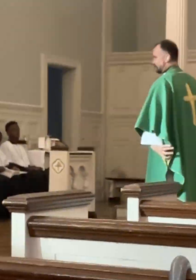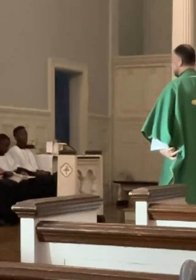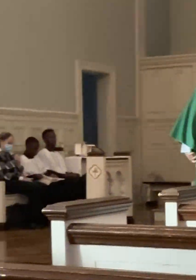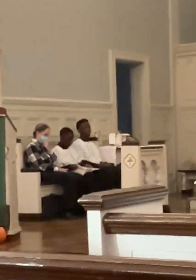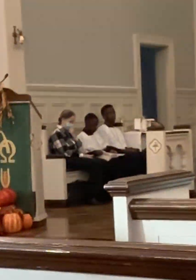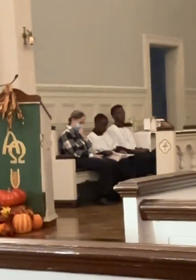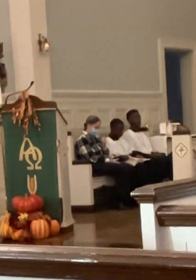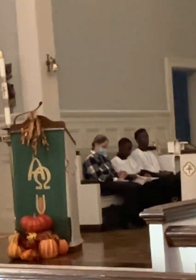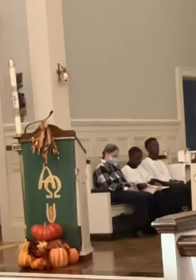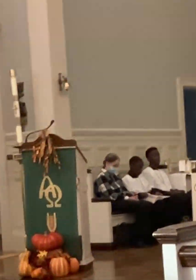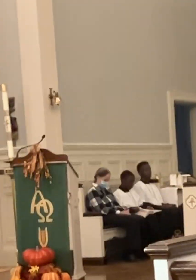God